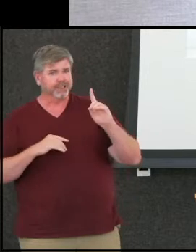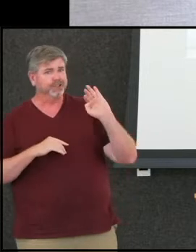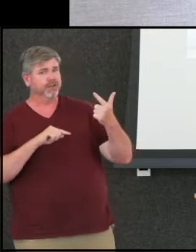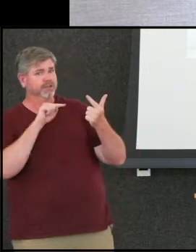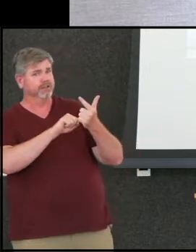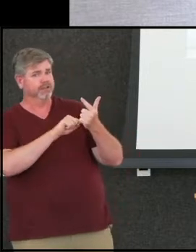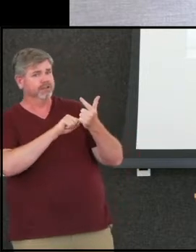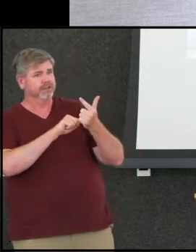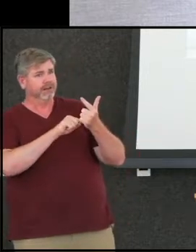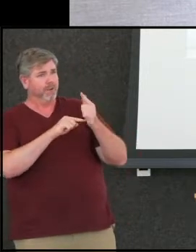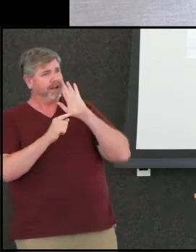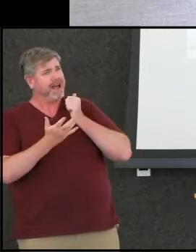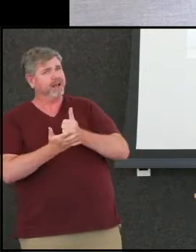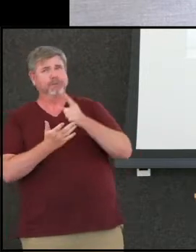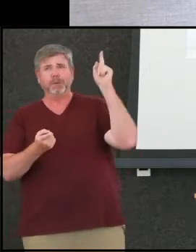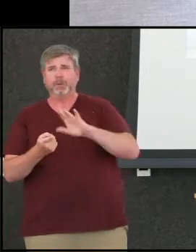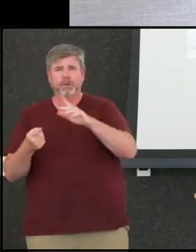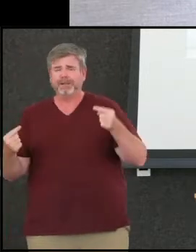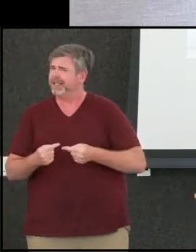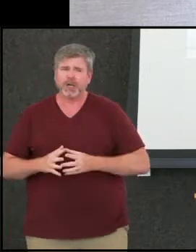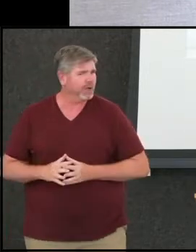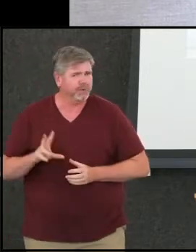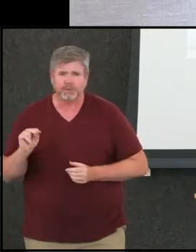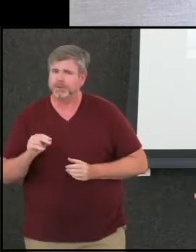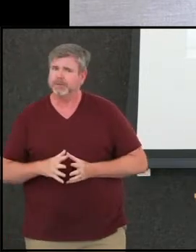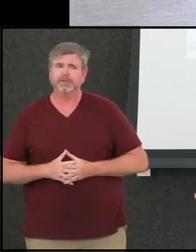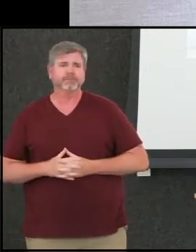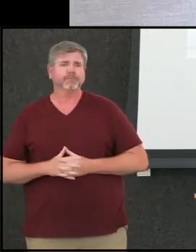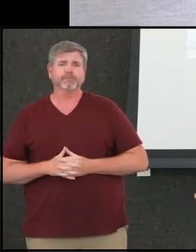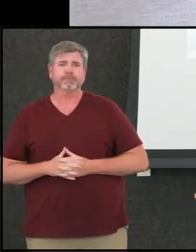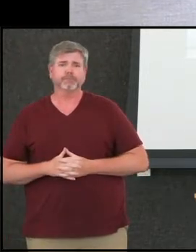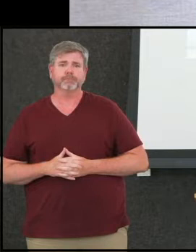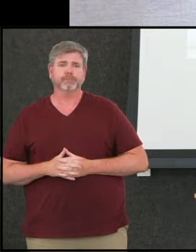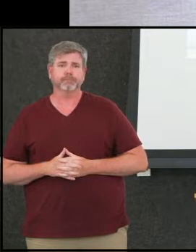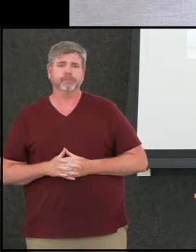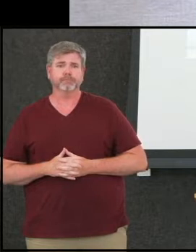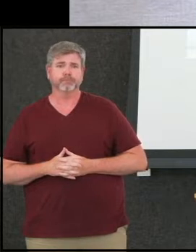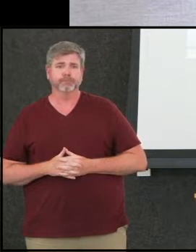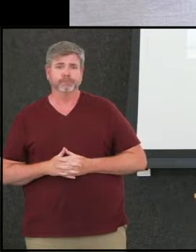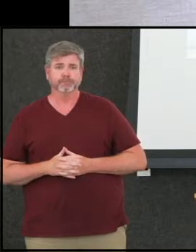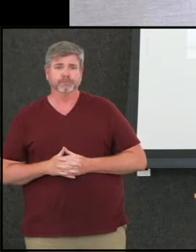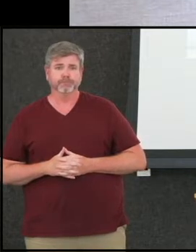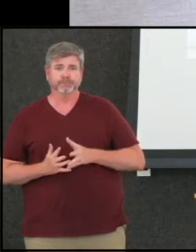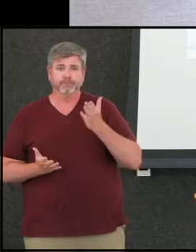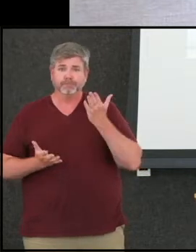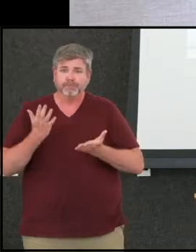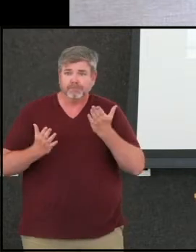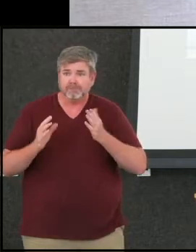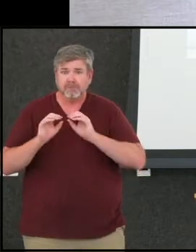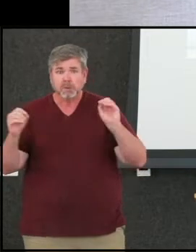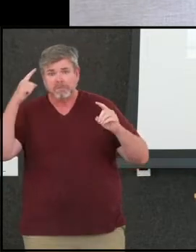taking. Or if you don't have mental health issues, no high or fun